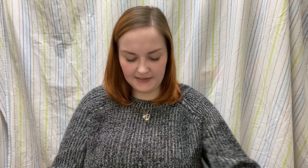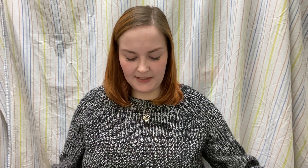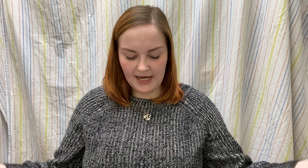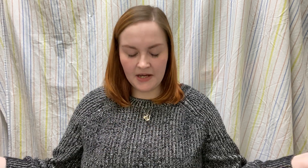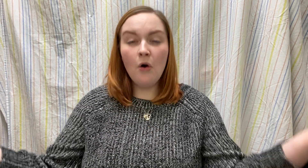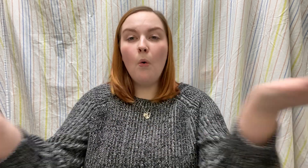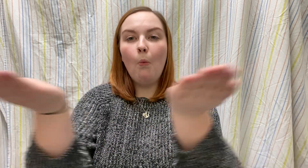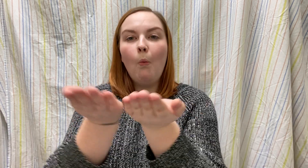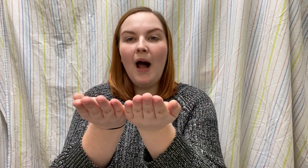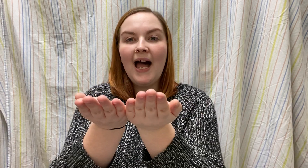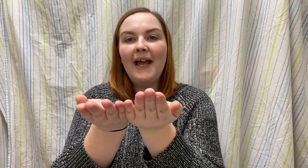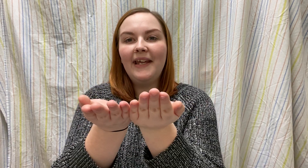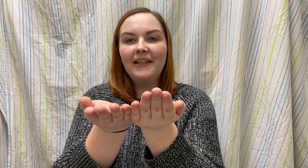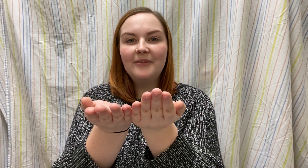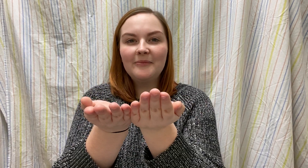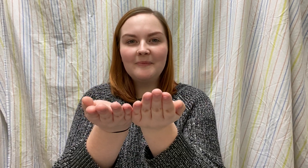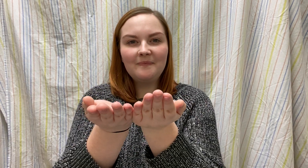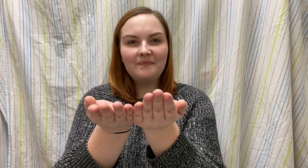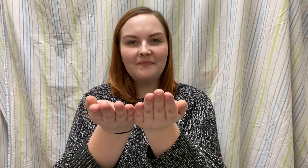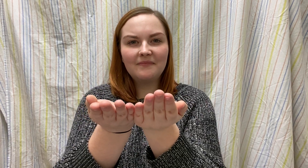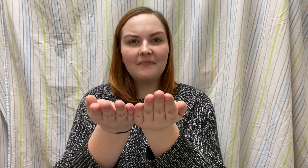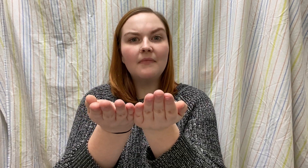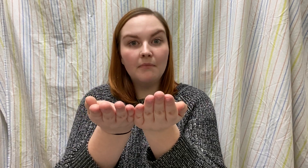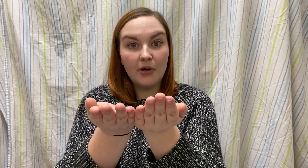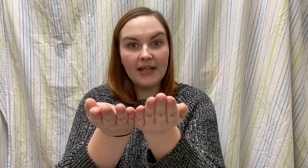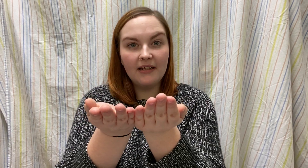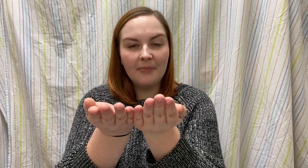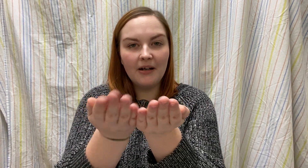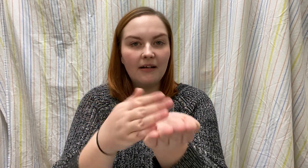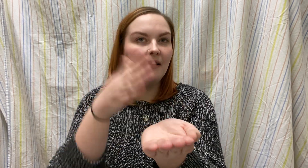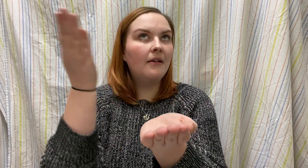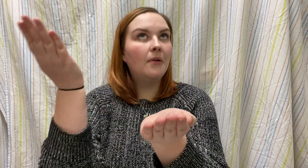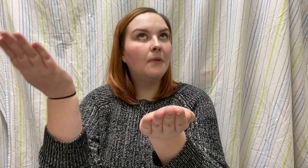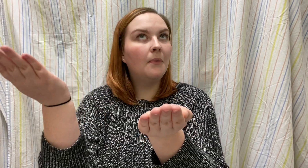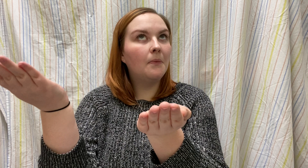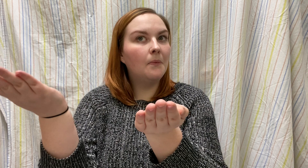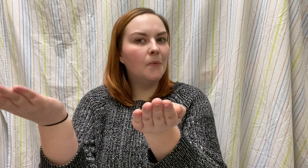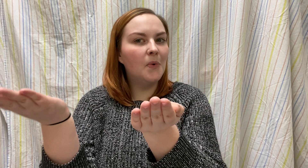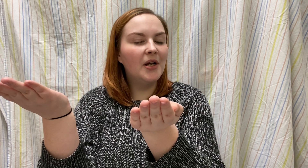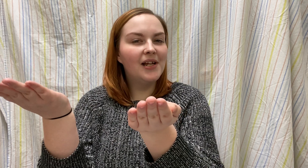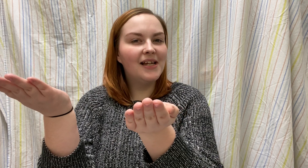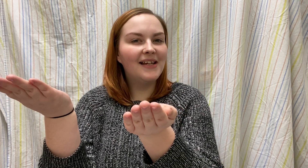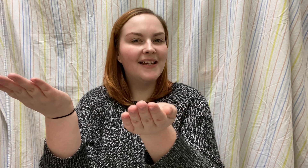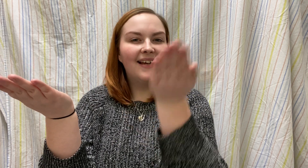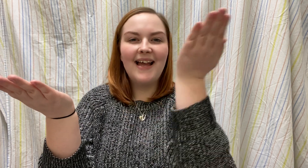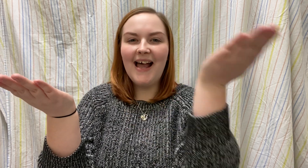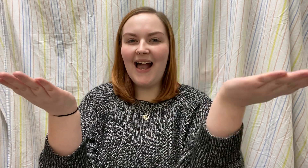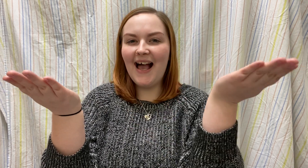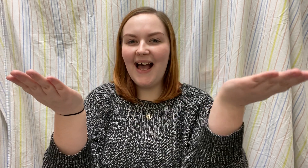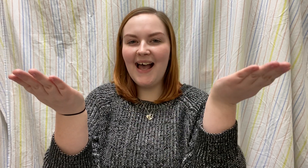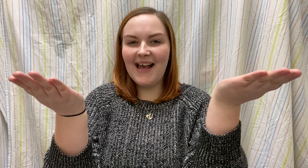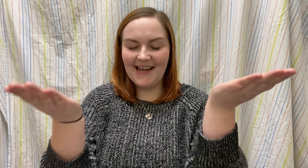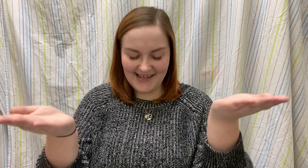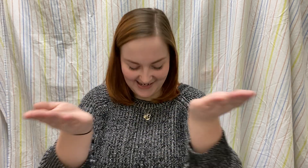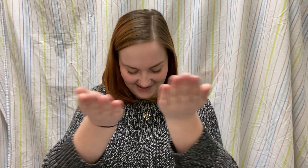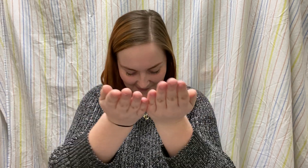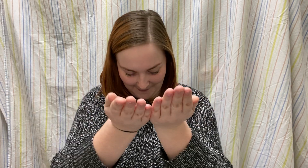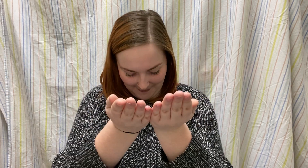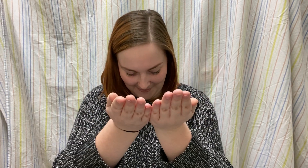Say why. Break it apart. W. I.